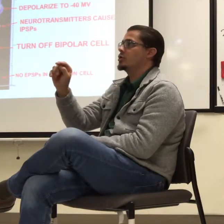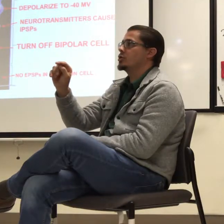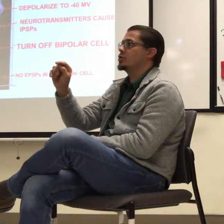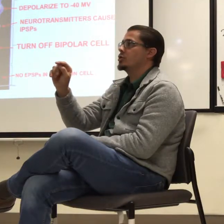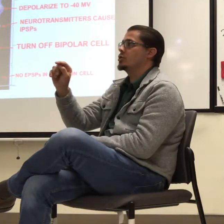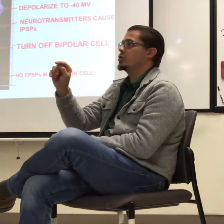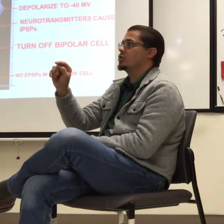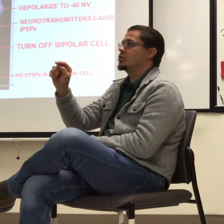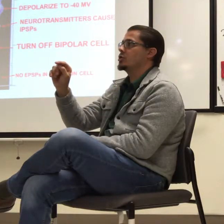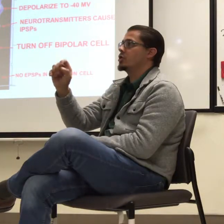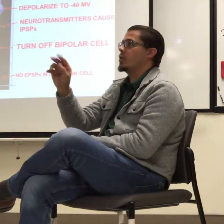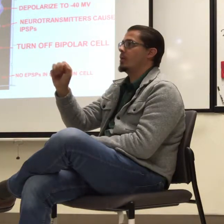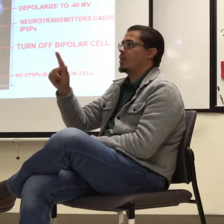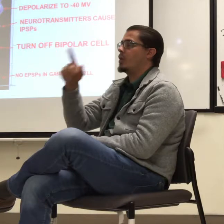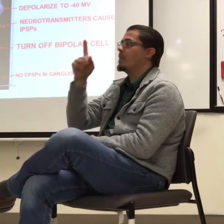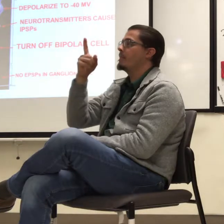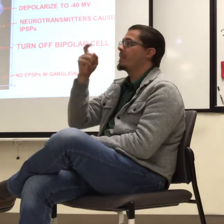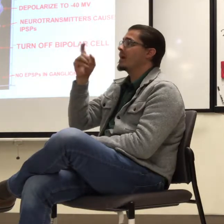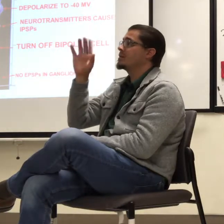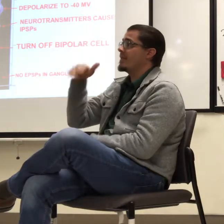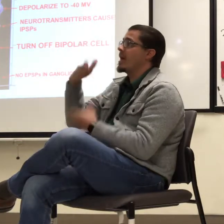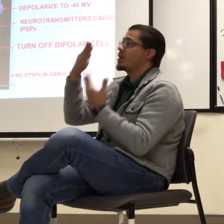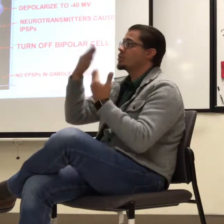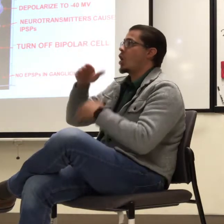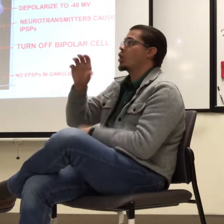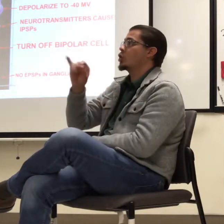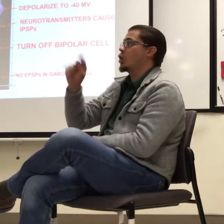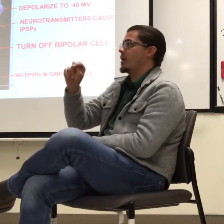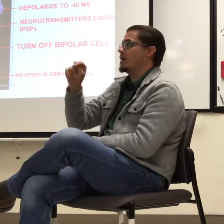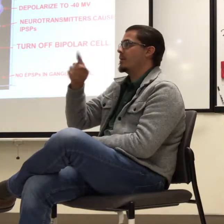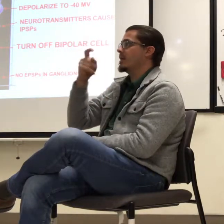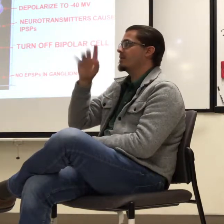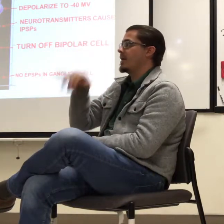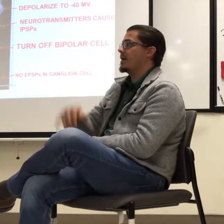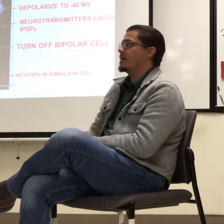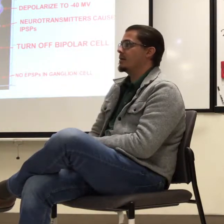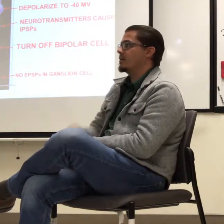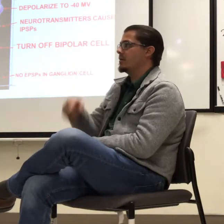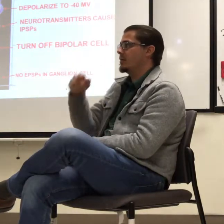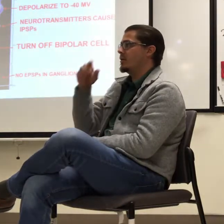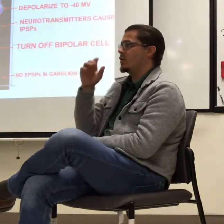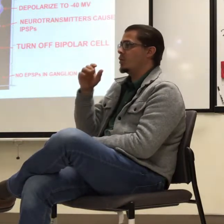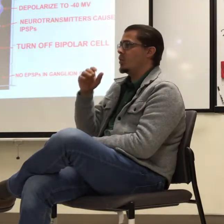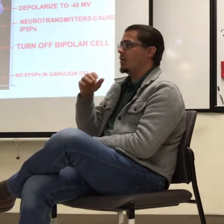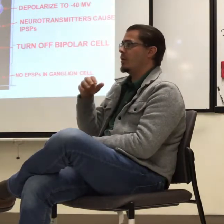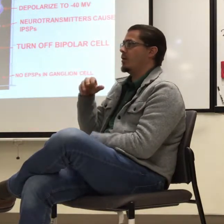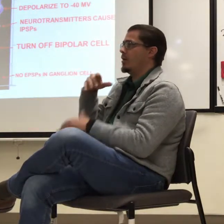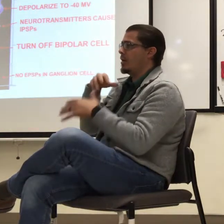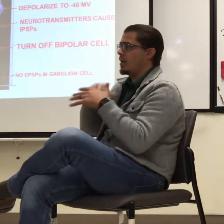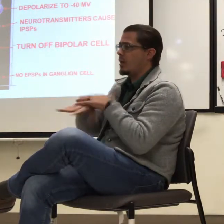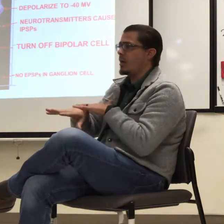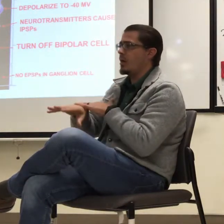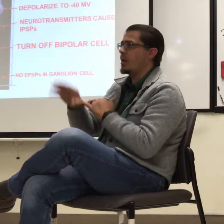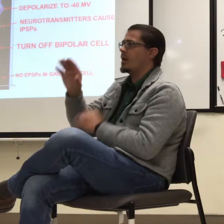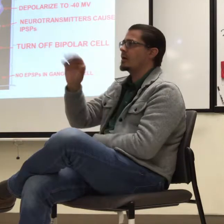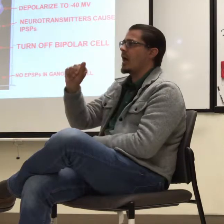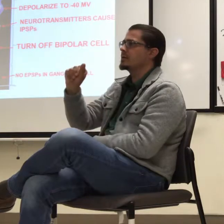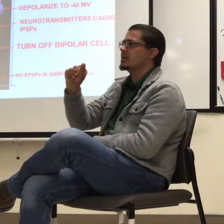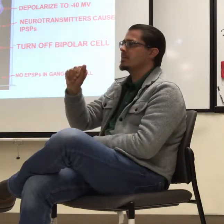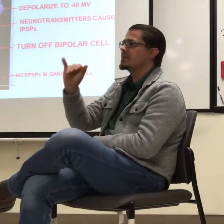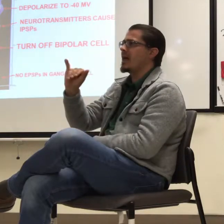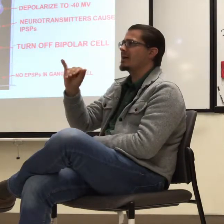Because of that dark current. So think about that. You get an influx of calcium. Think of calcium as a second